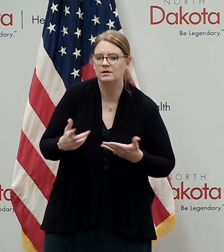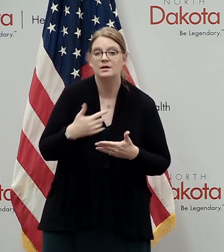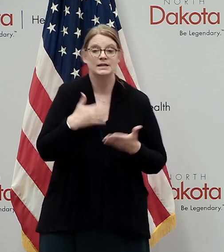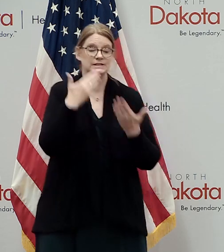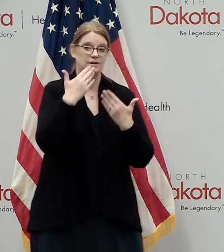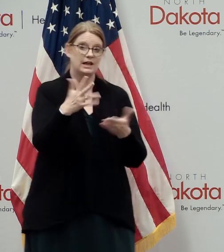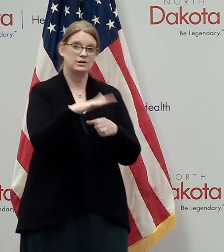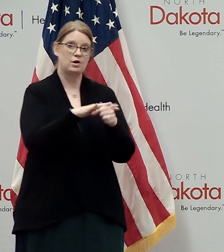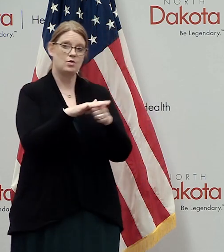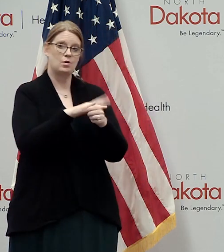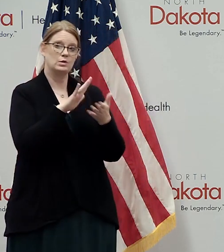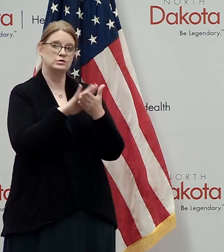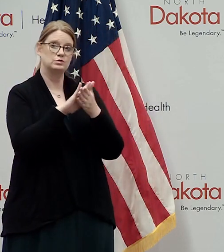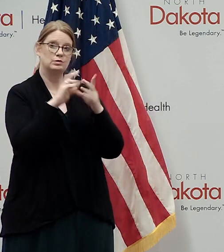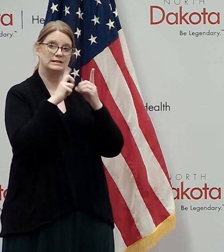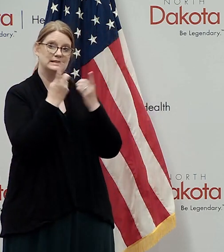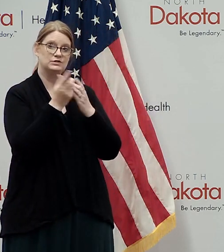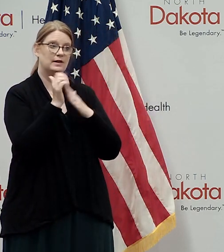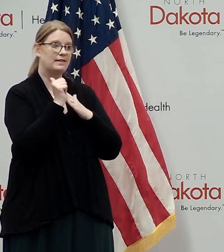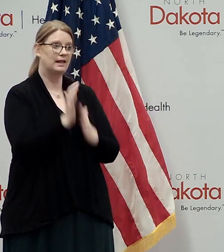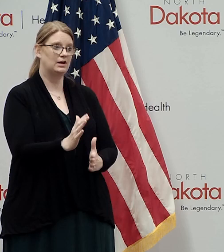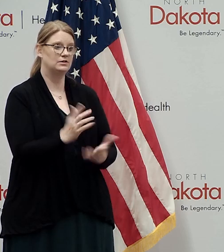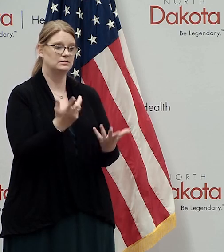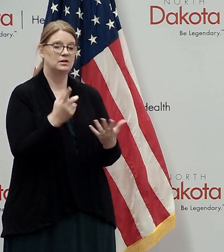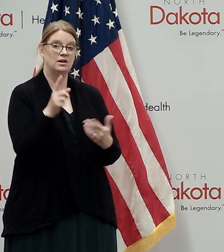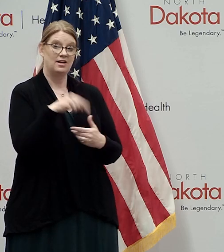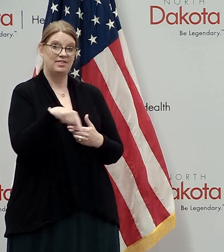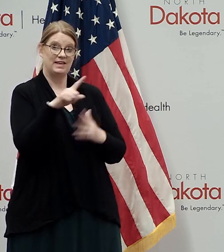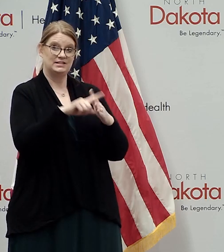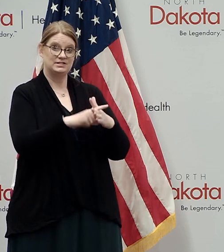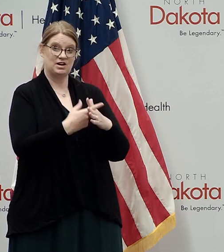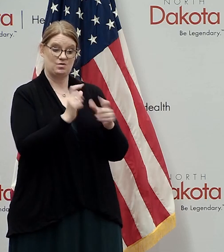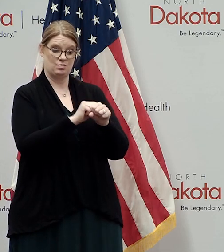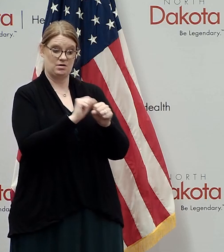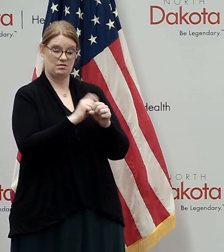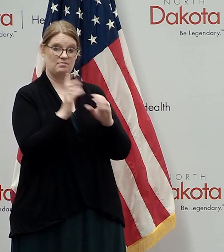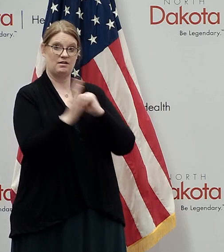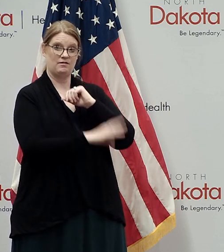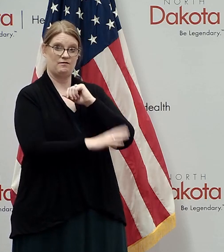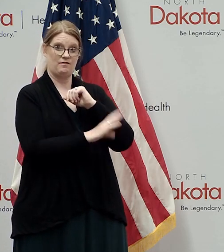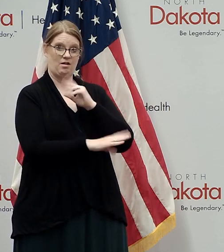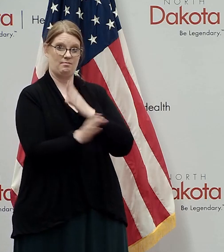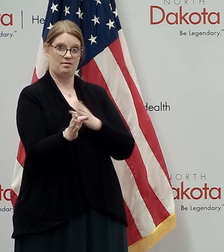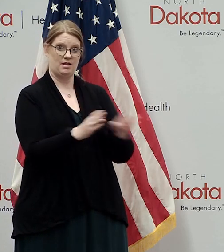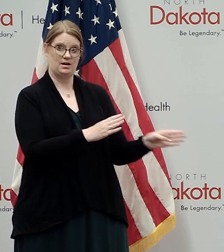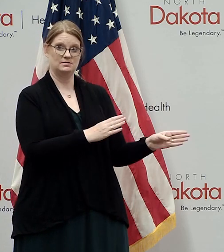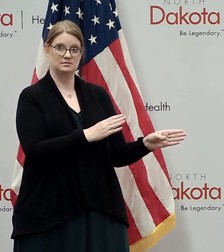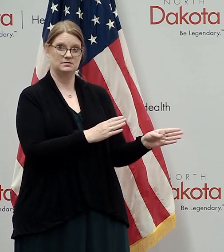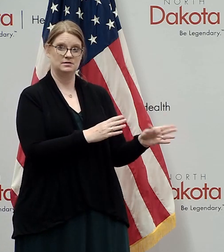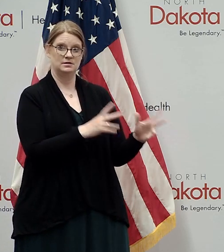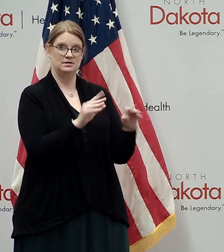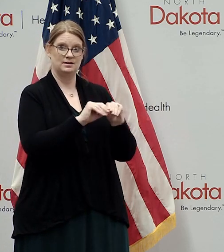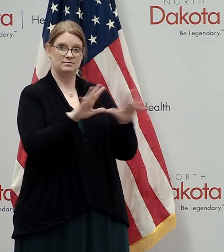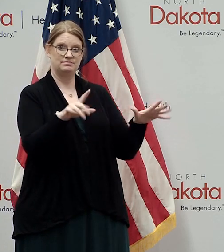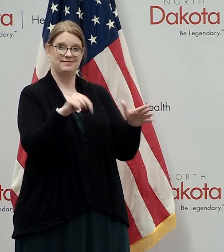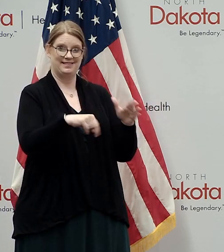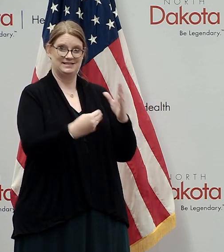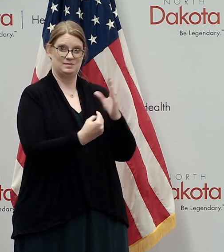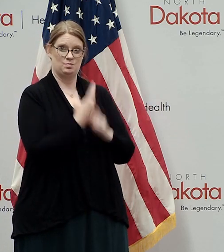school district leaders out there who have already begun working on their fall plans based on the K-12 guidance that we released this